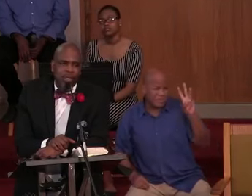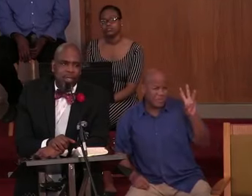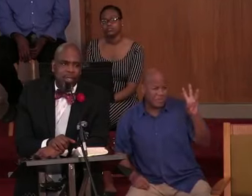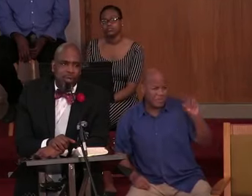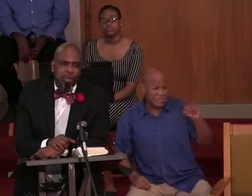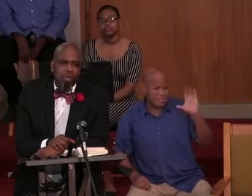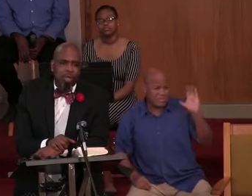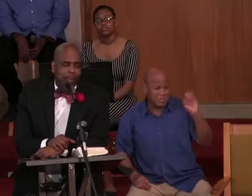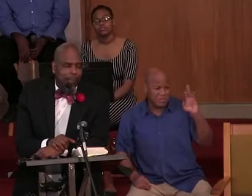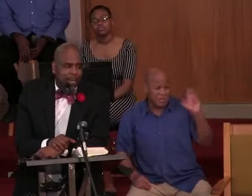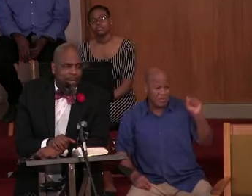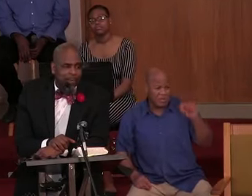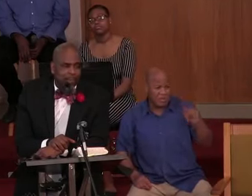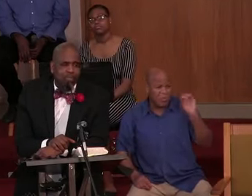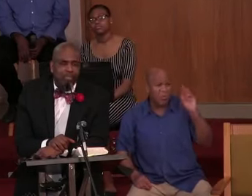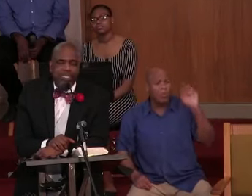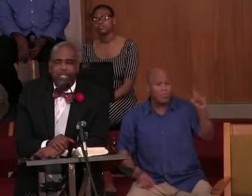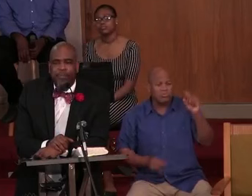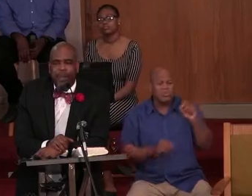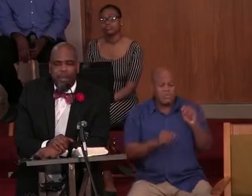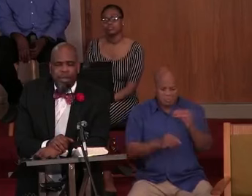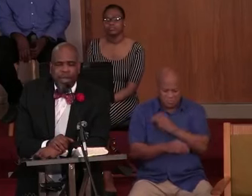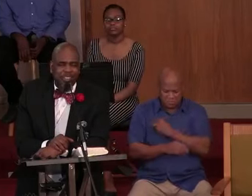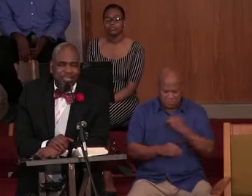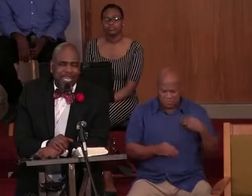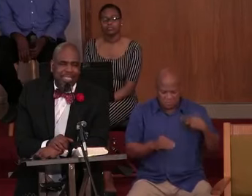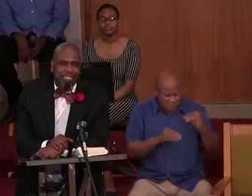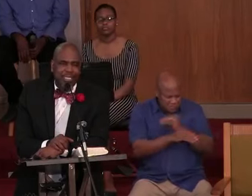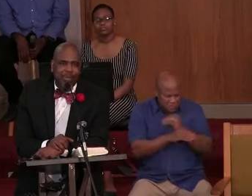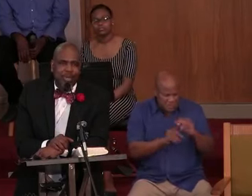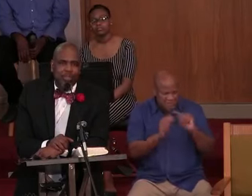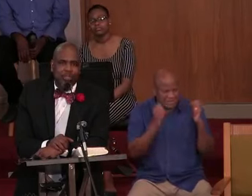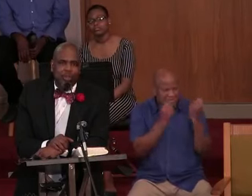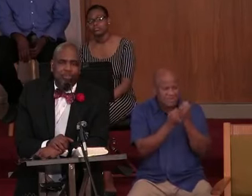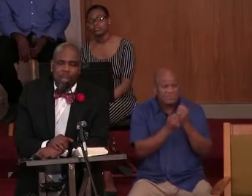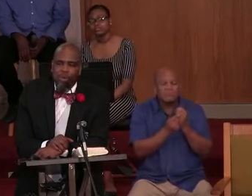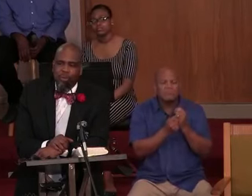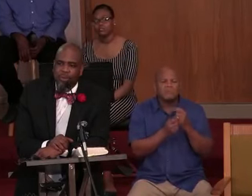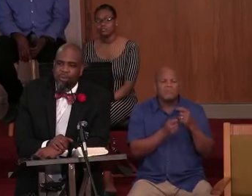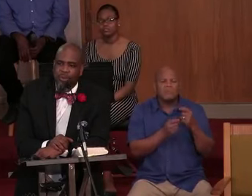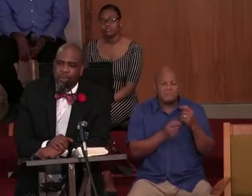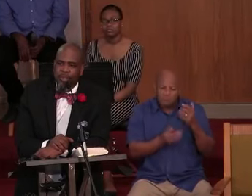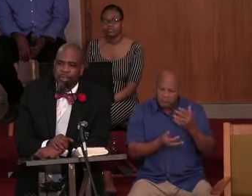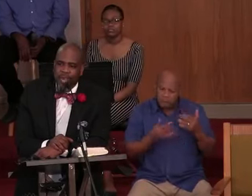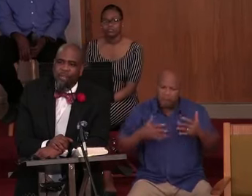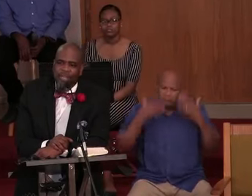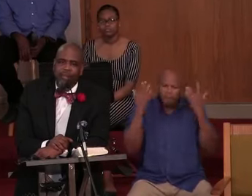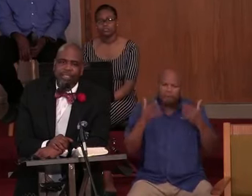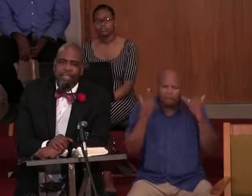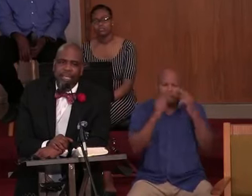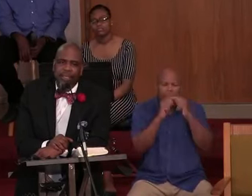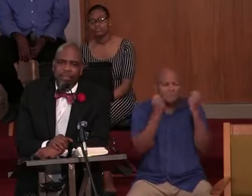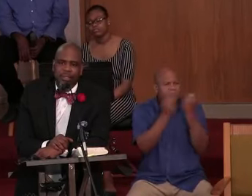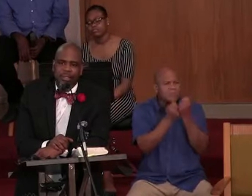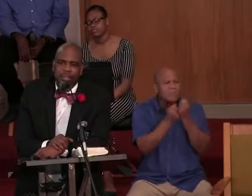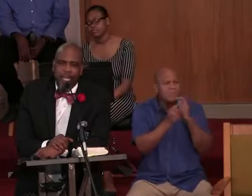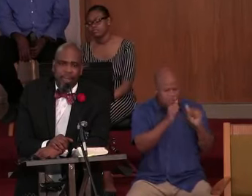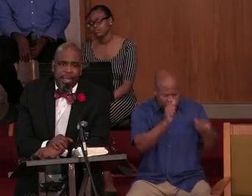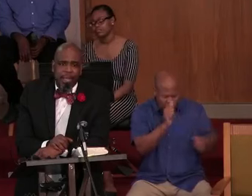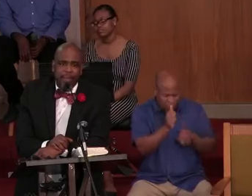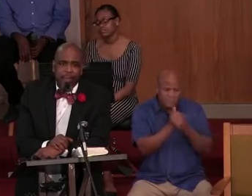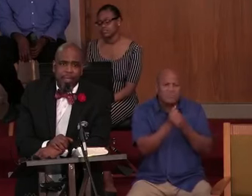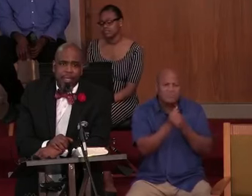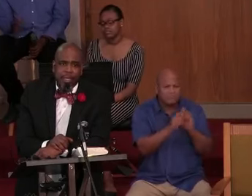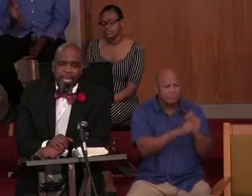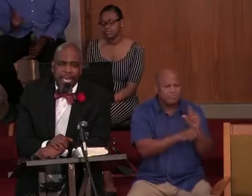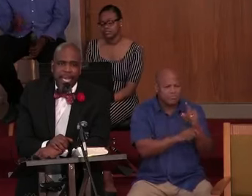www.cbsr.org, where my ministry team, my hospitality team, my elders will follow up with you. Thou can be saved.